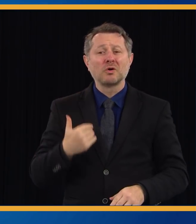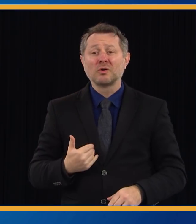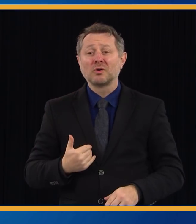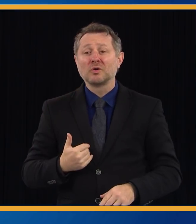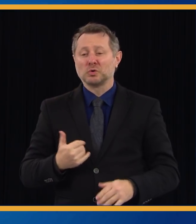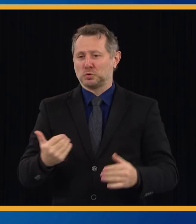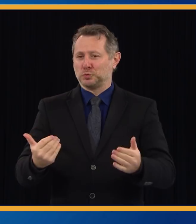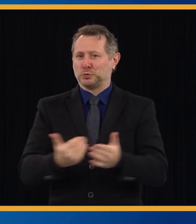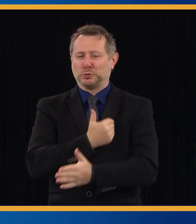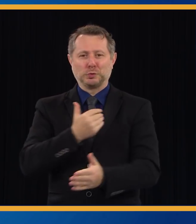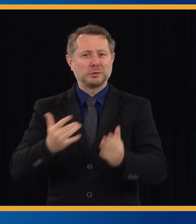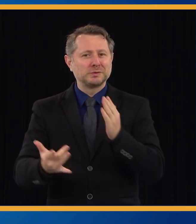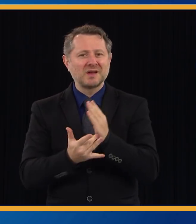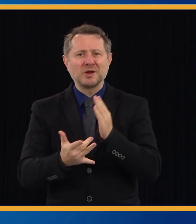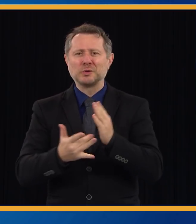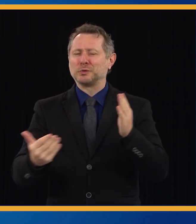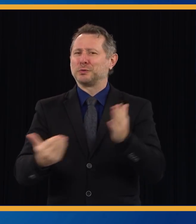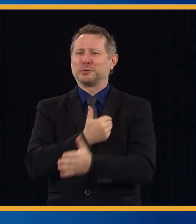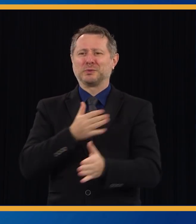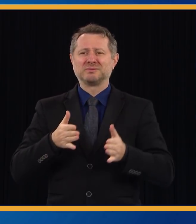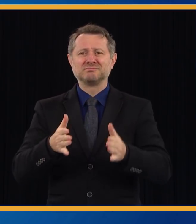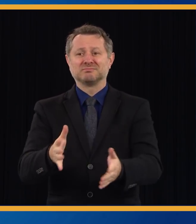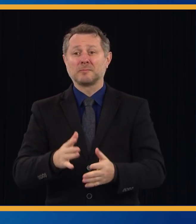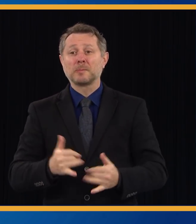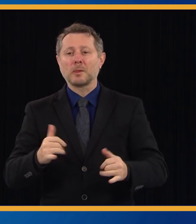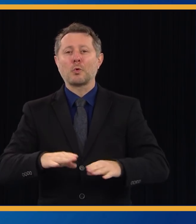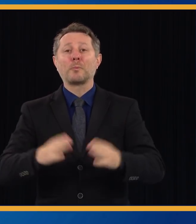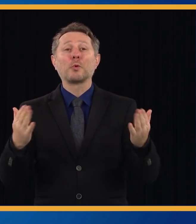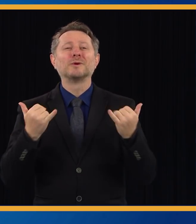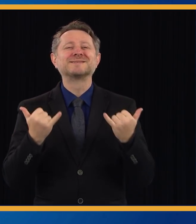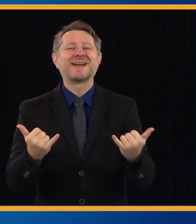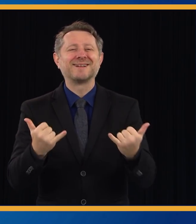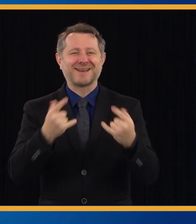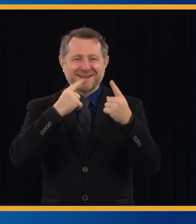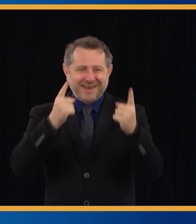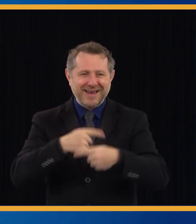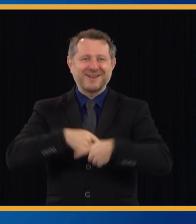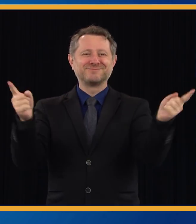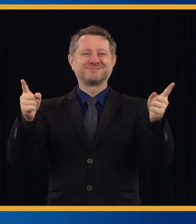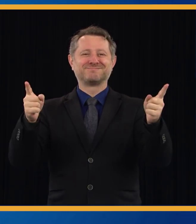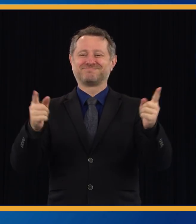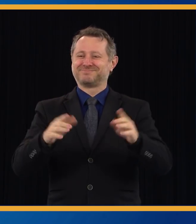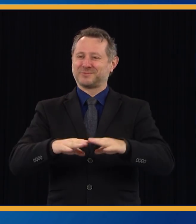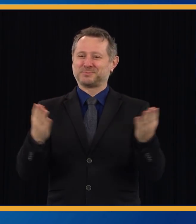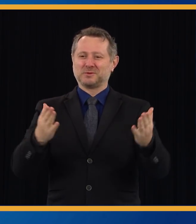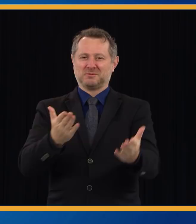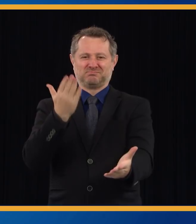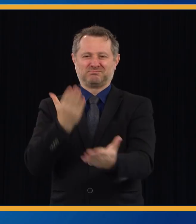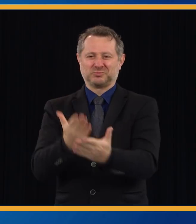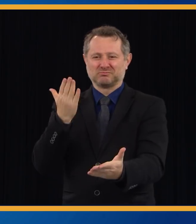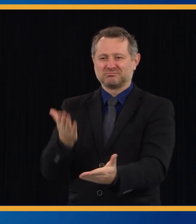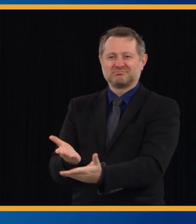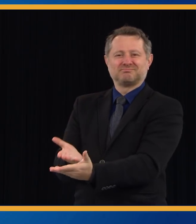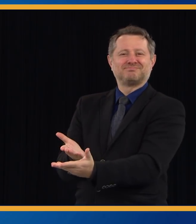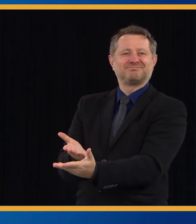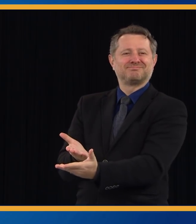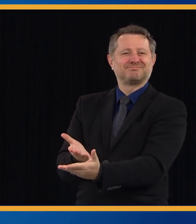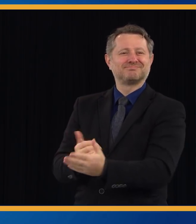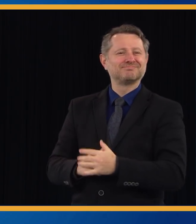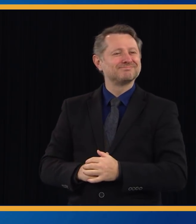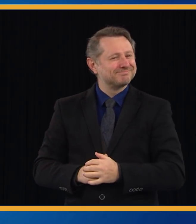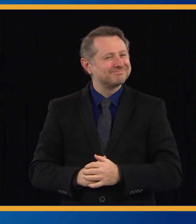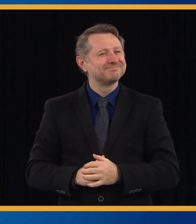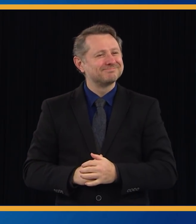techniques. It opens today. It opens today, and the proof is in the pudding, right? We went through